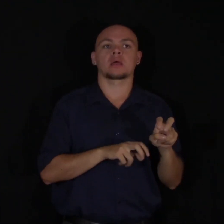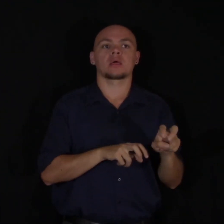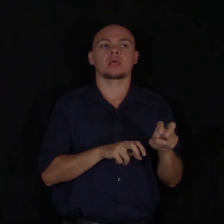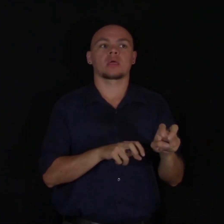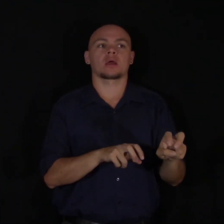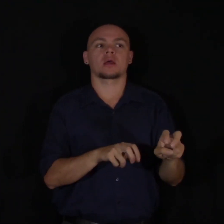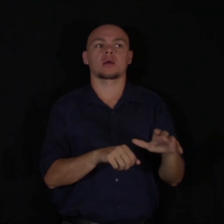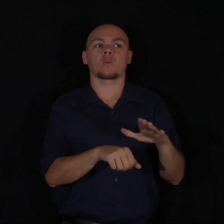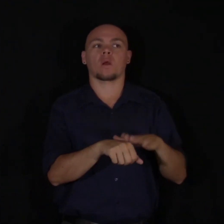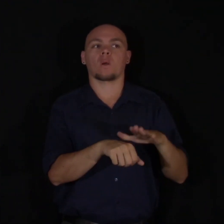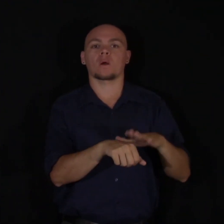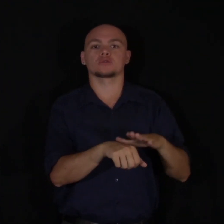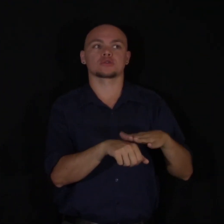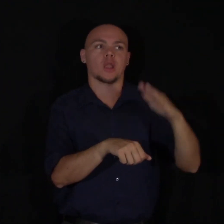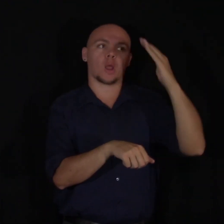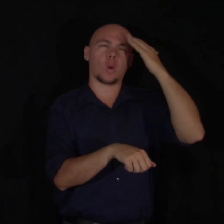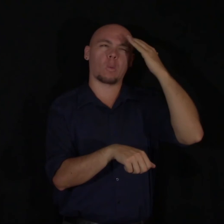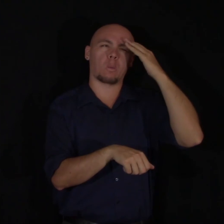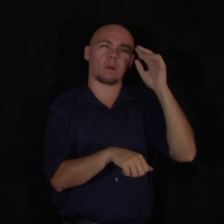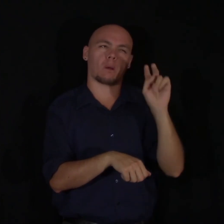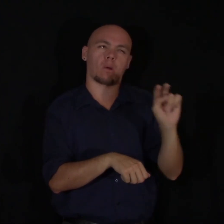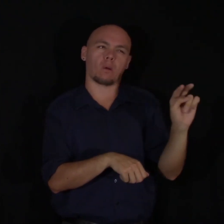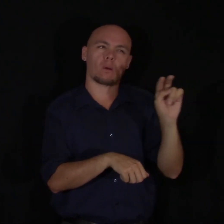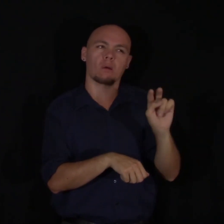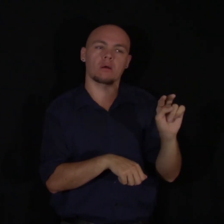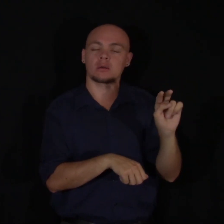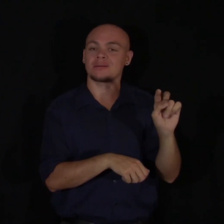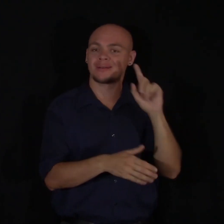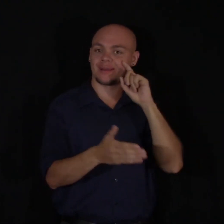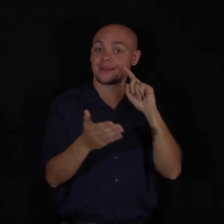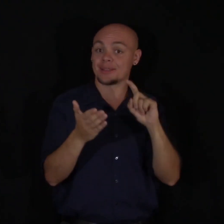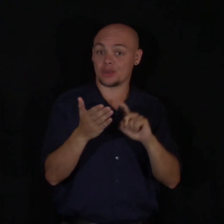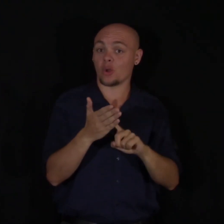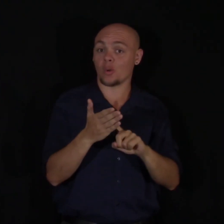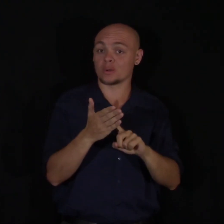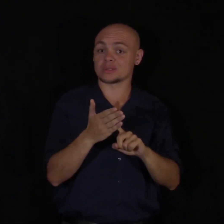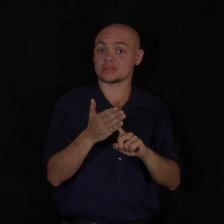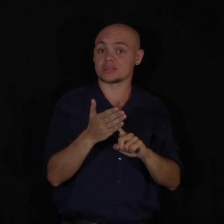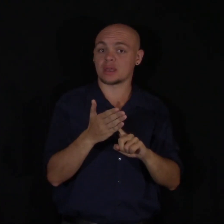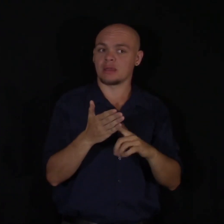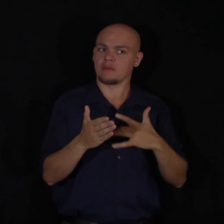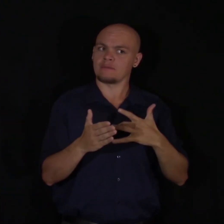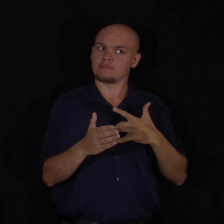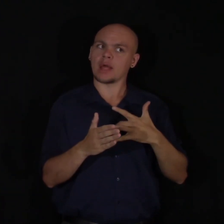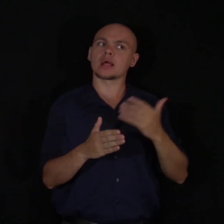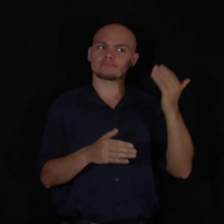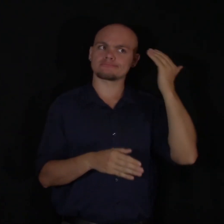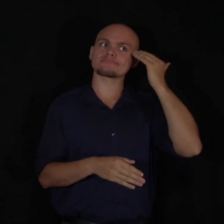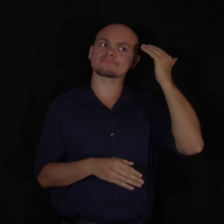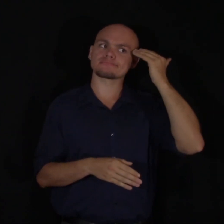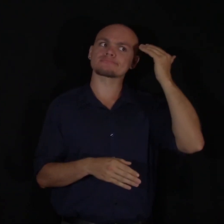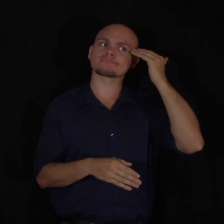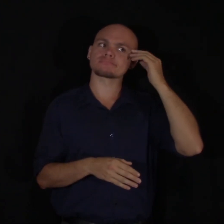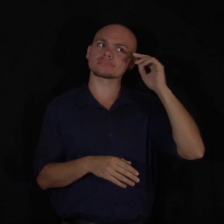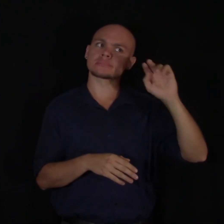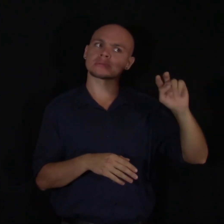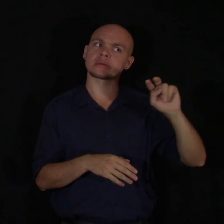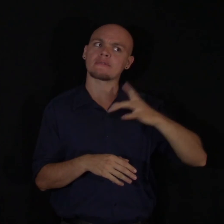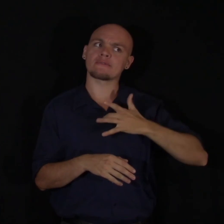with awareness. He keeps noticing with a certain kind of alertness and a certain kind of